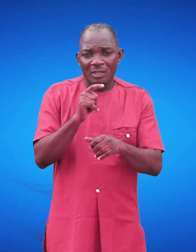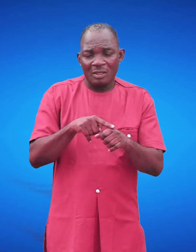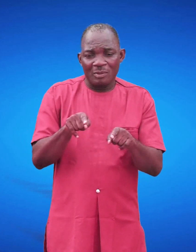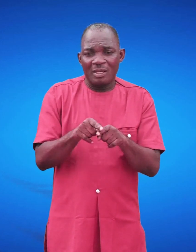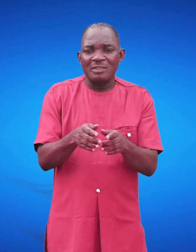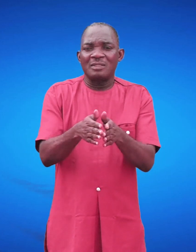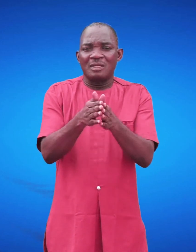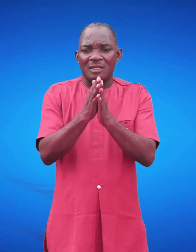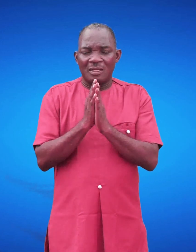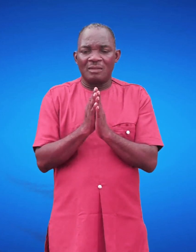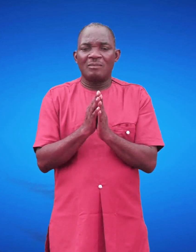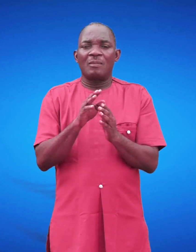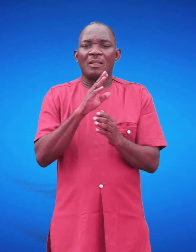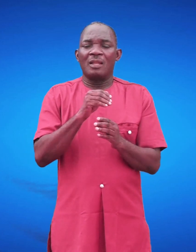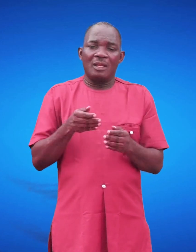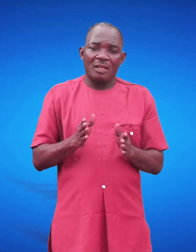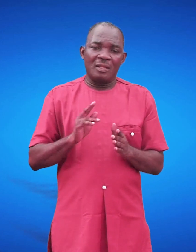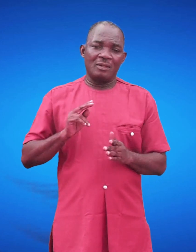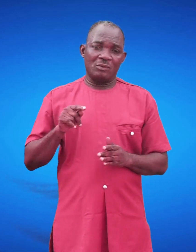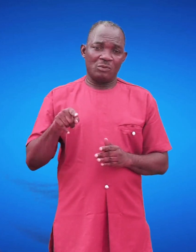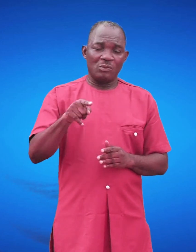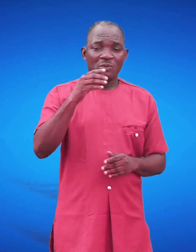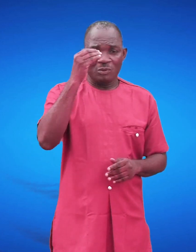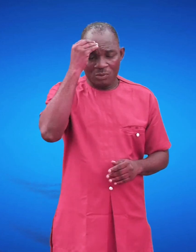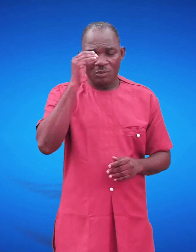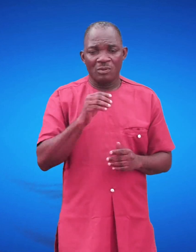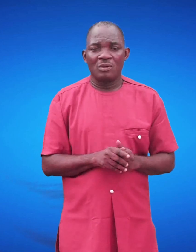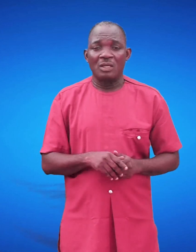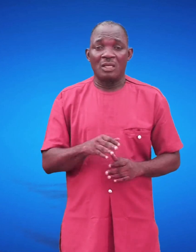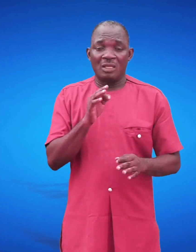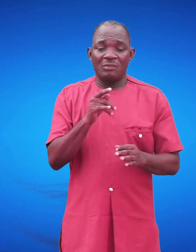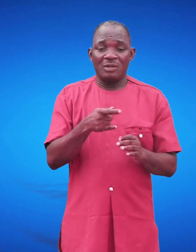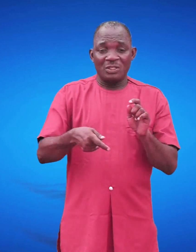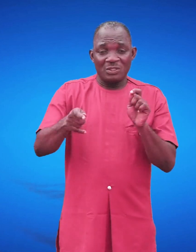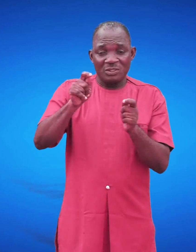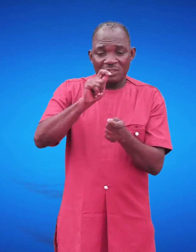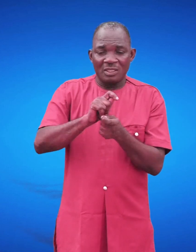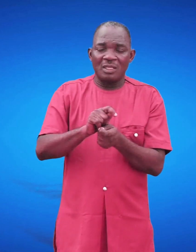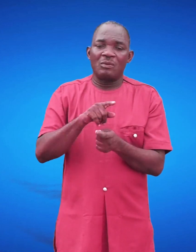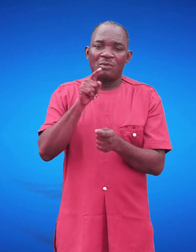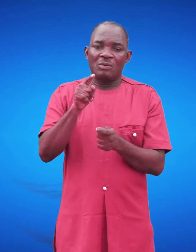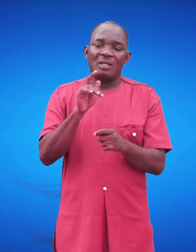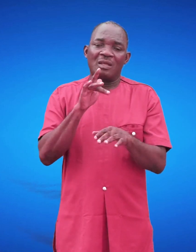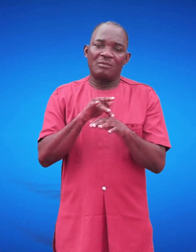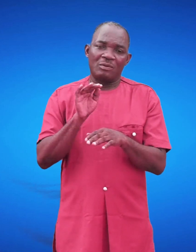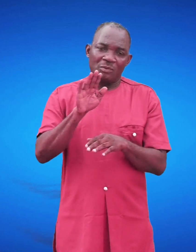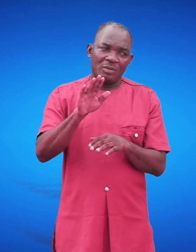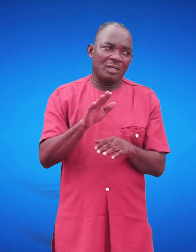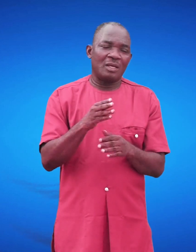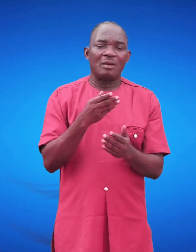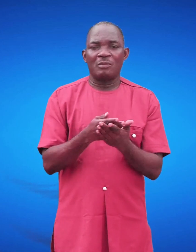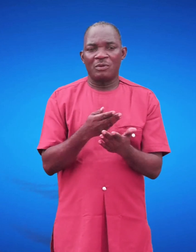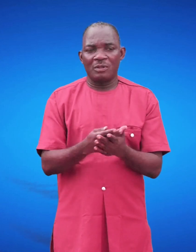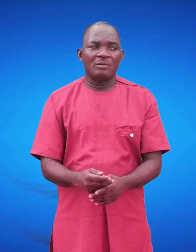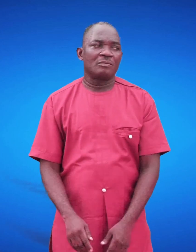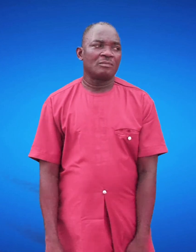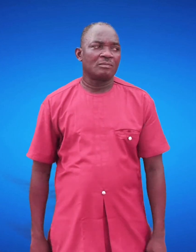required and letting you know if the change will affect your grant.